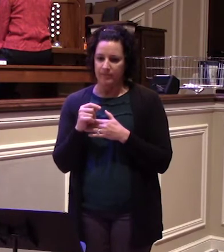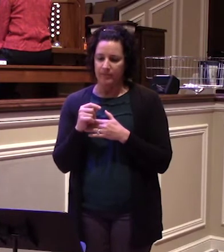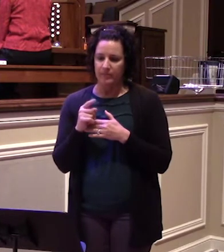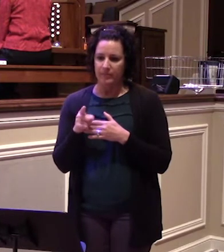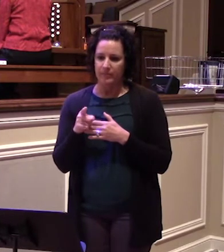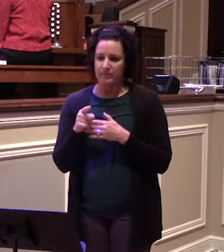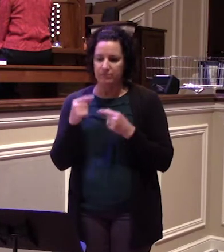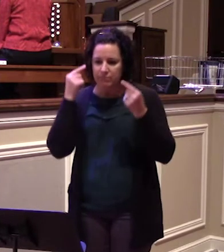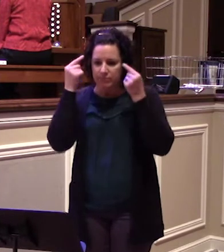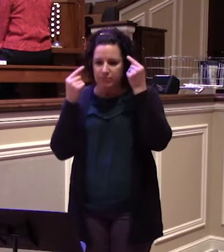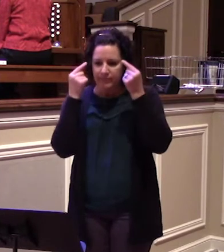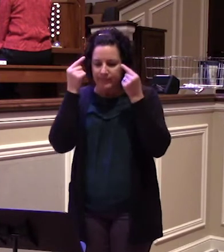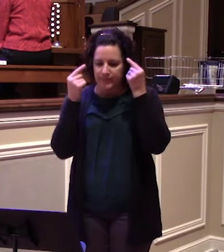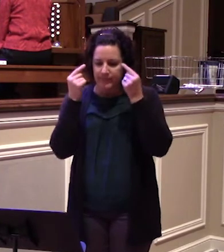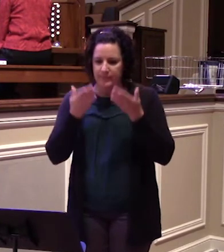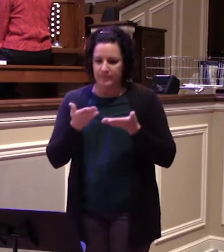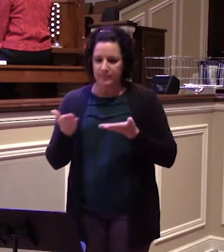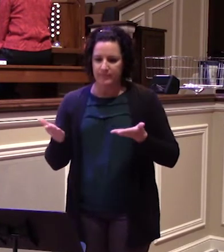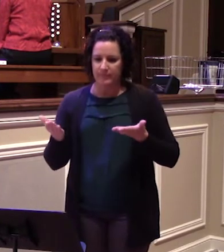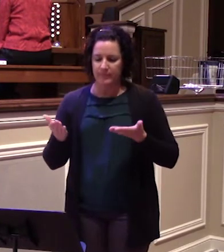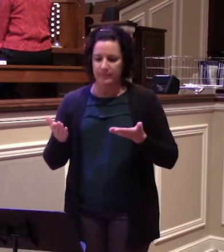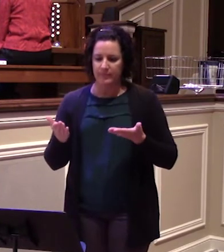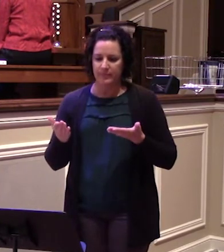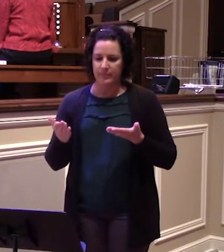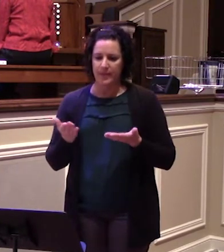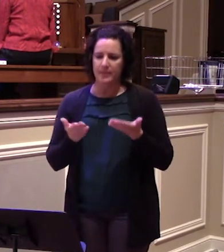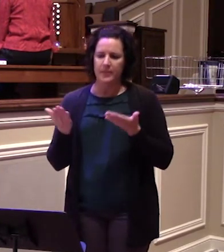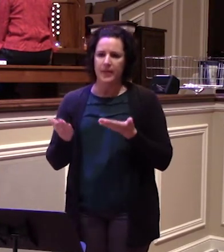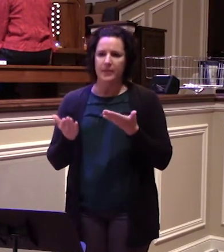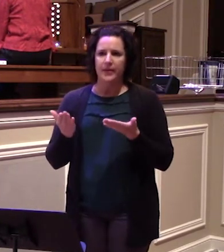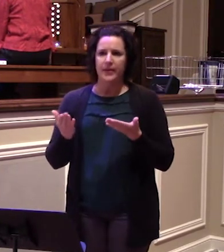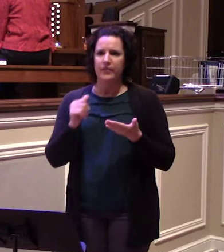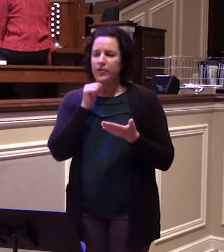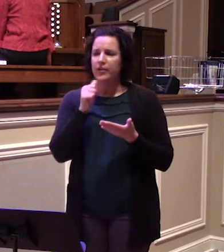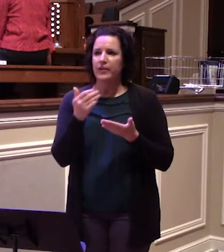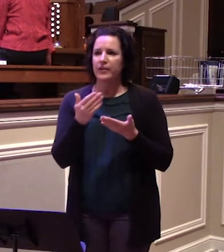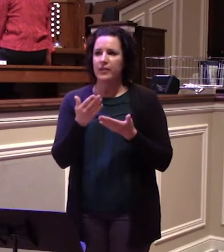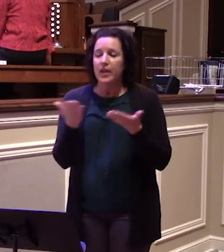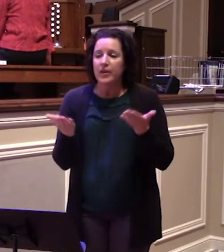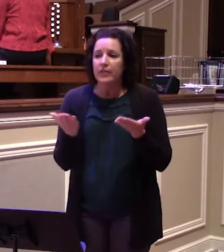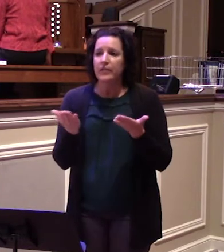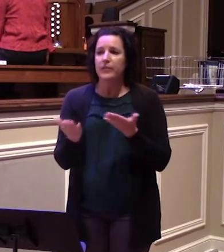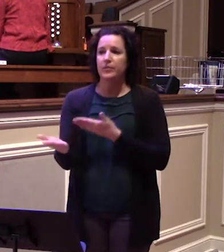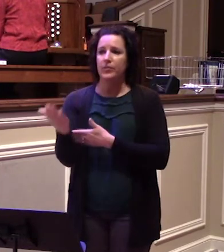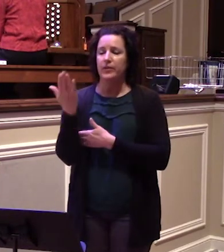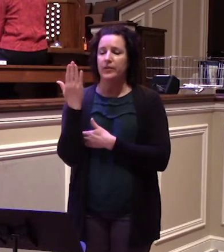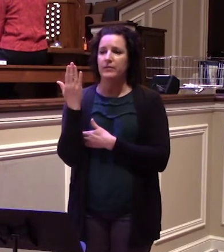You ponder these things. And then there may be those of you here this morning